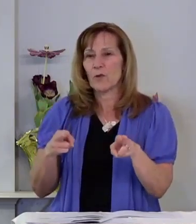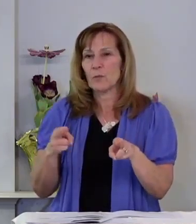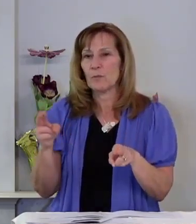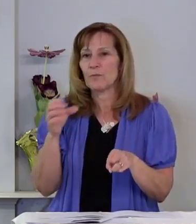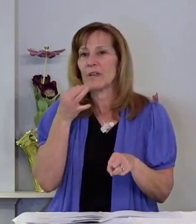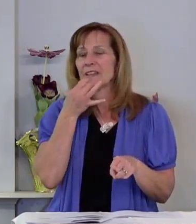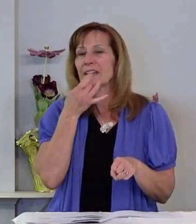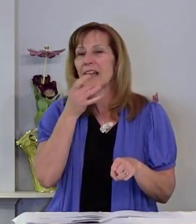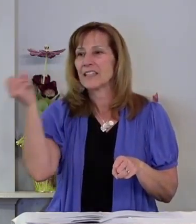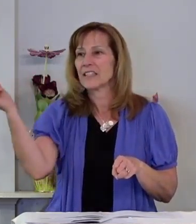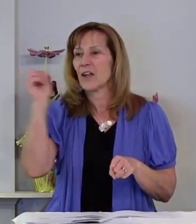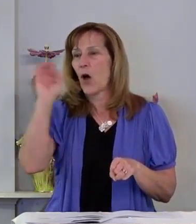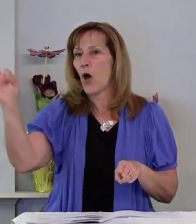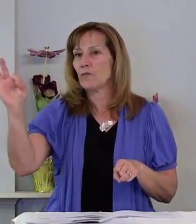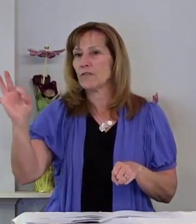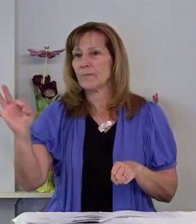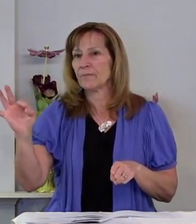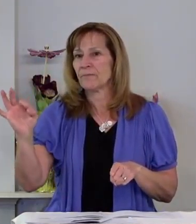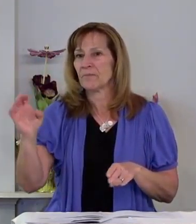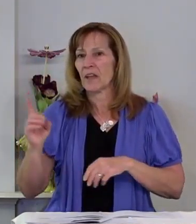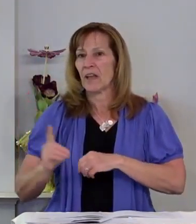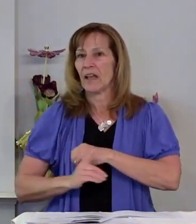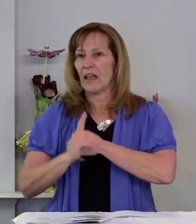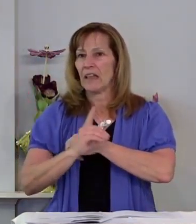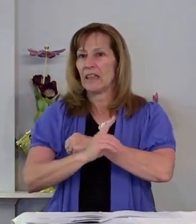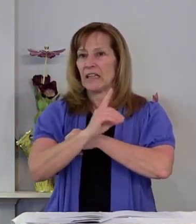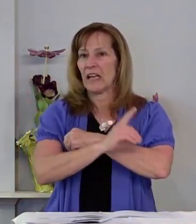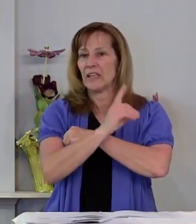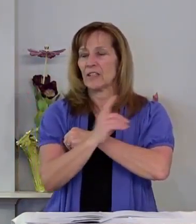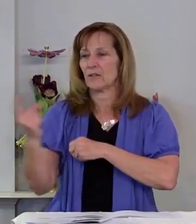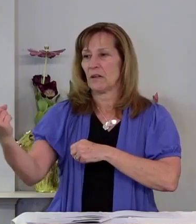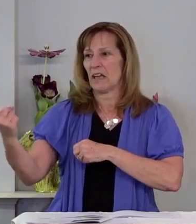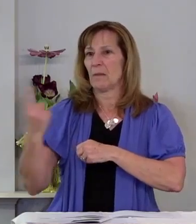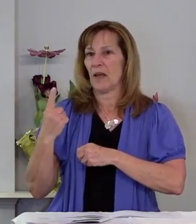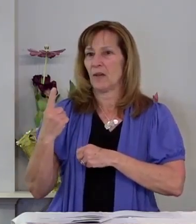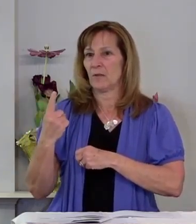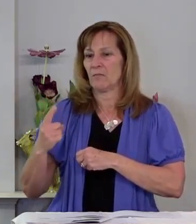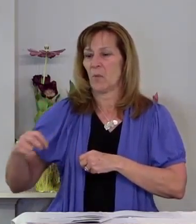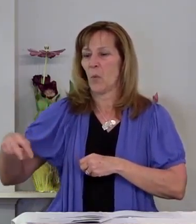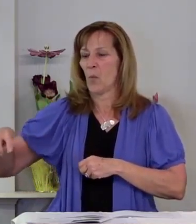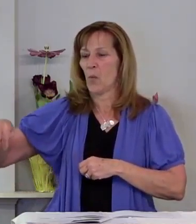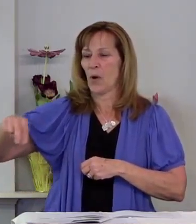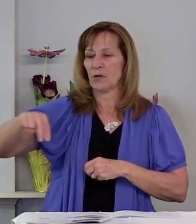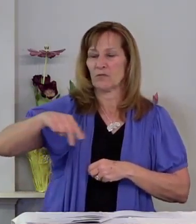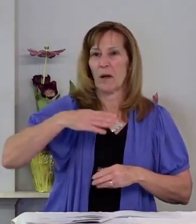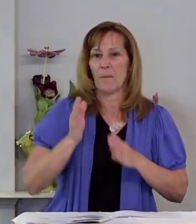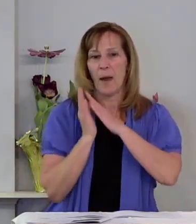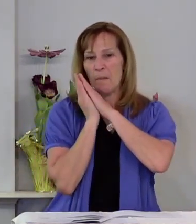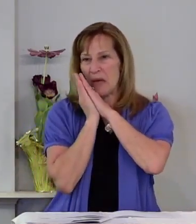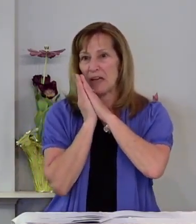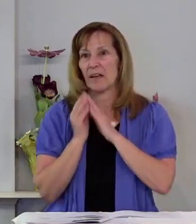light, the dinosaur came out and walked around my